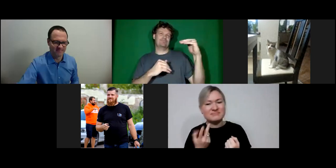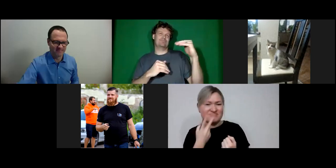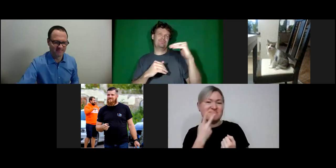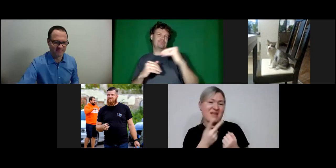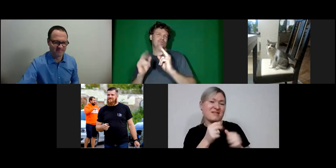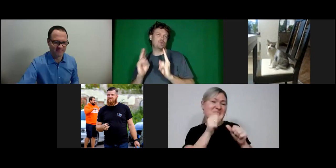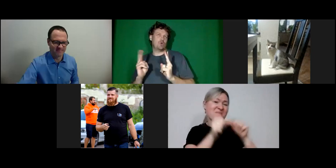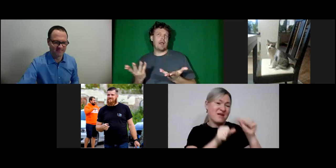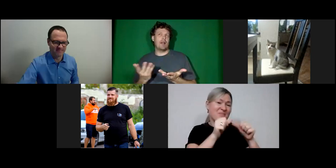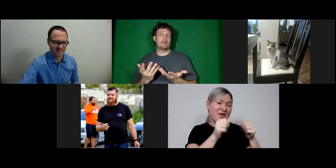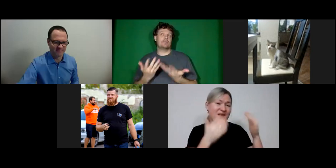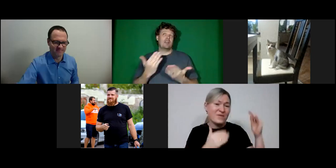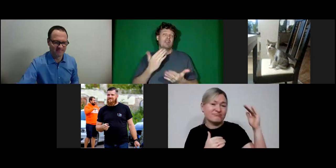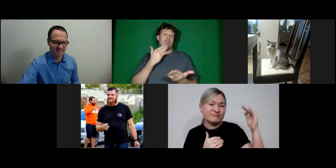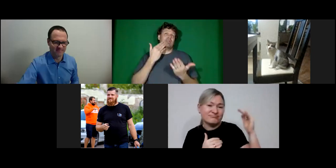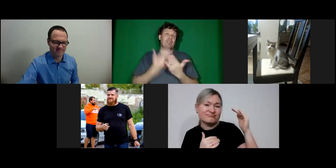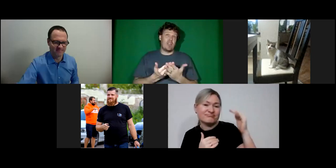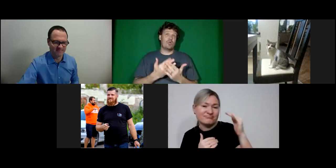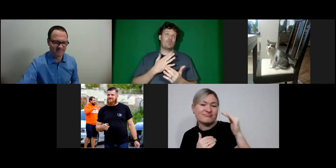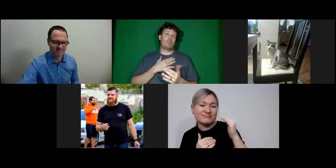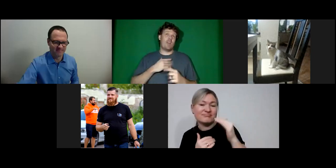very carefully. And